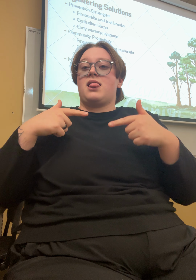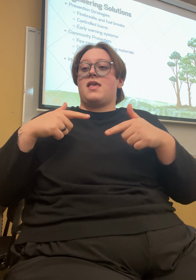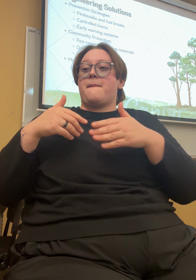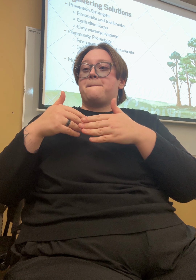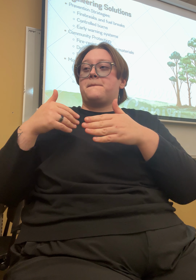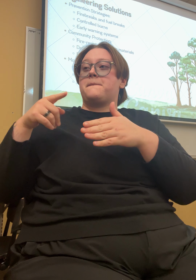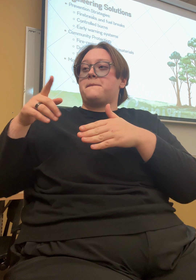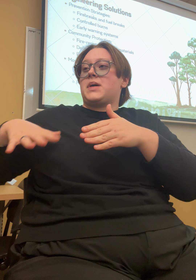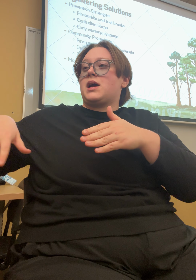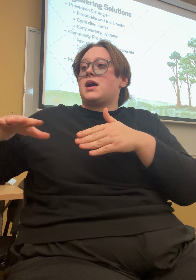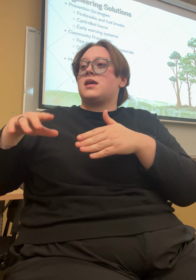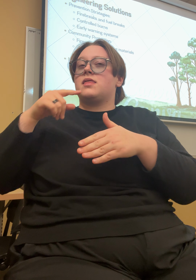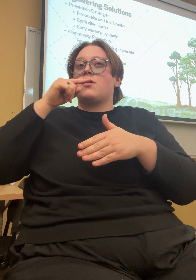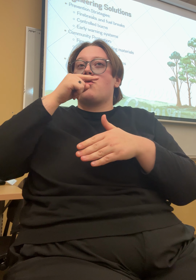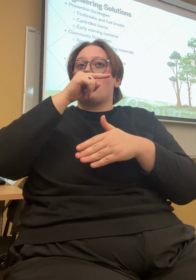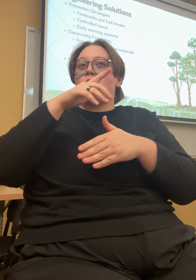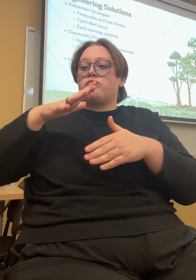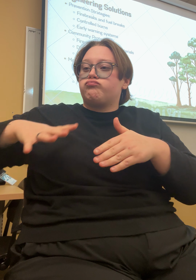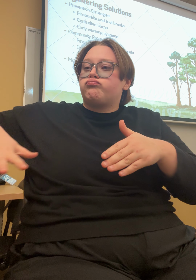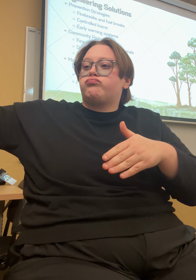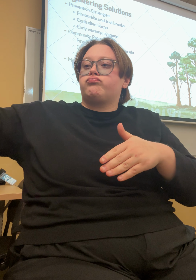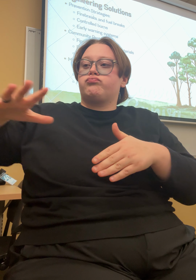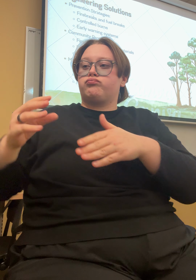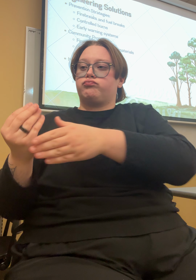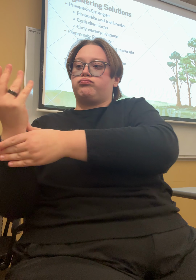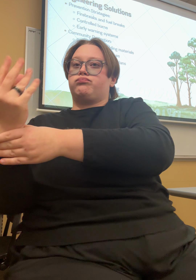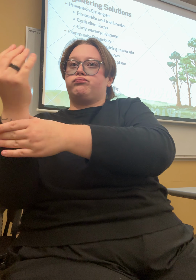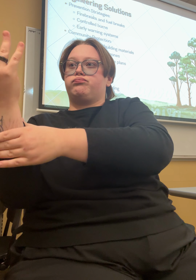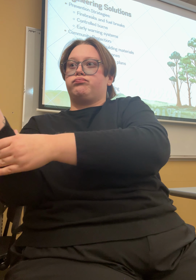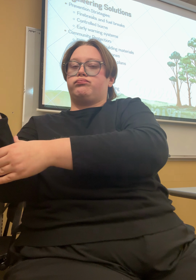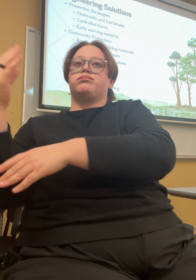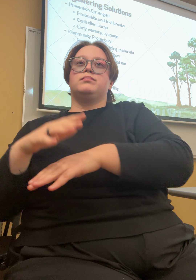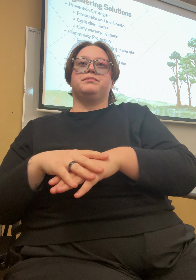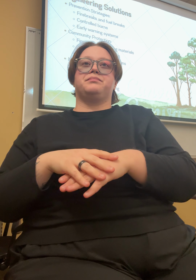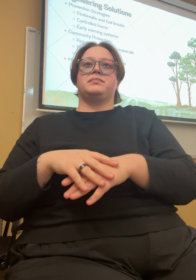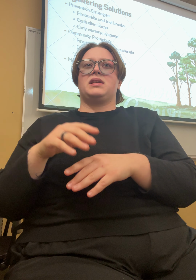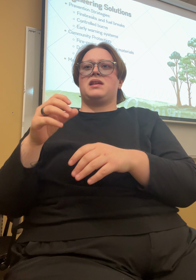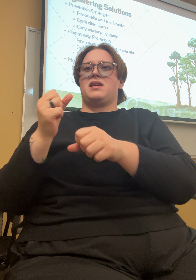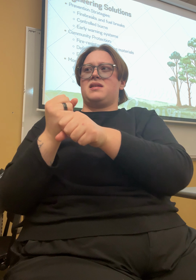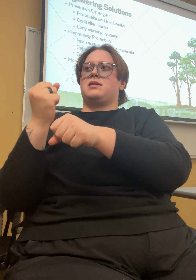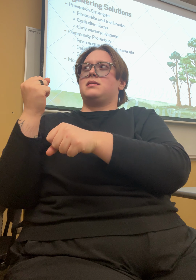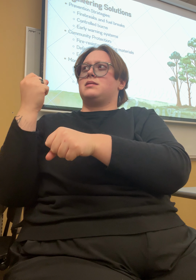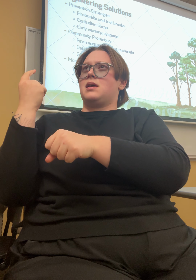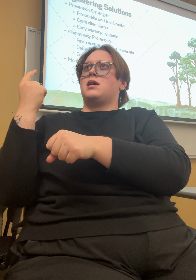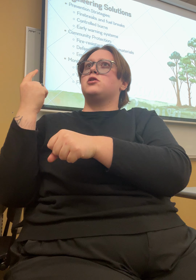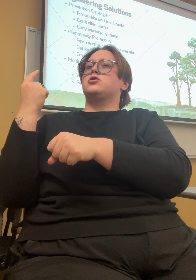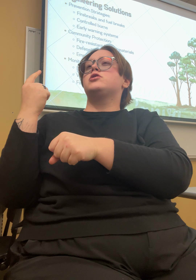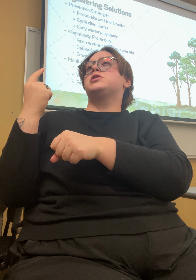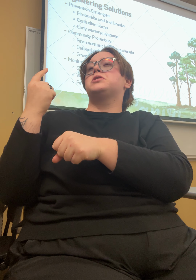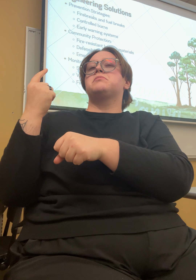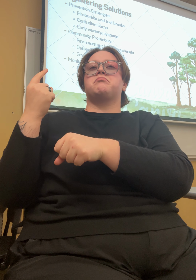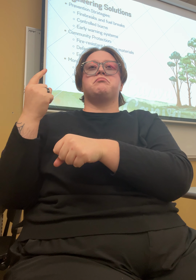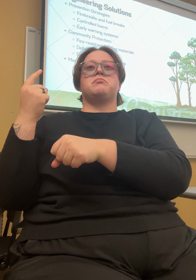some right out behind my house. And so about a year ago, it had all been harvested and it was all really